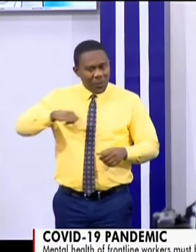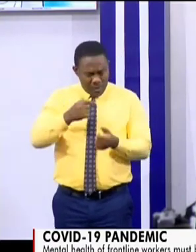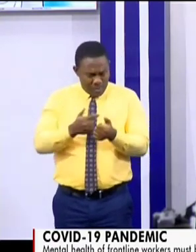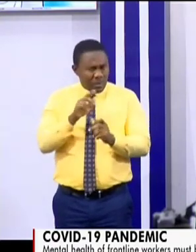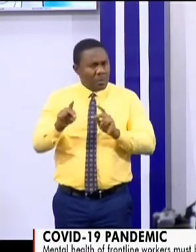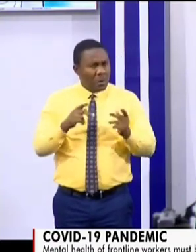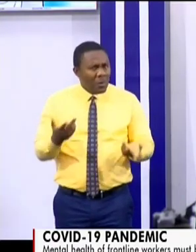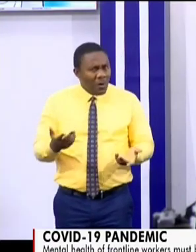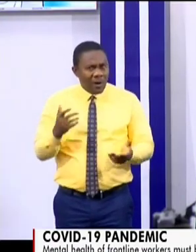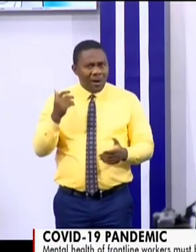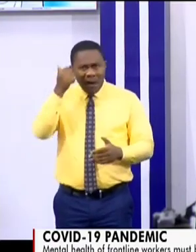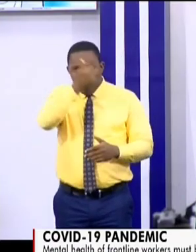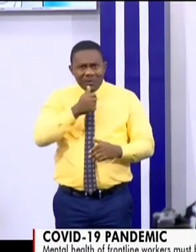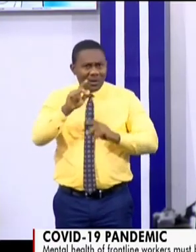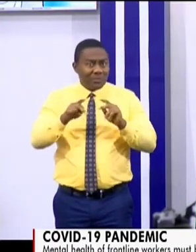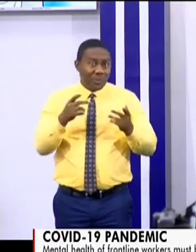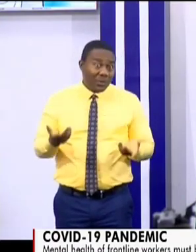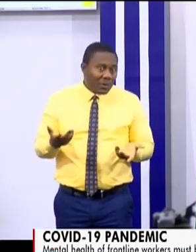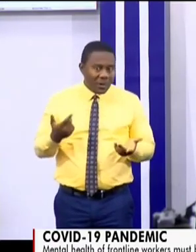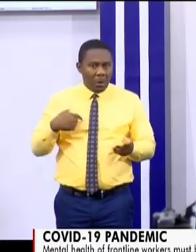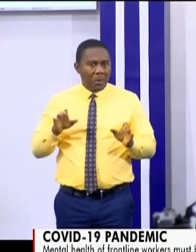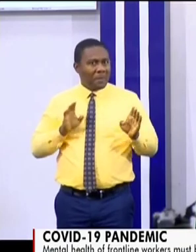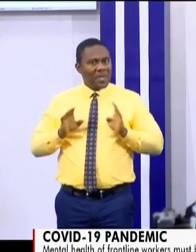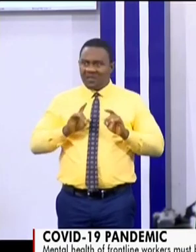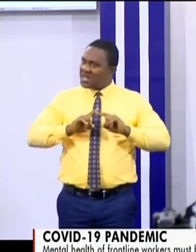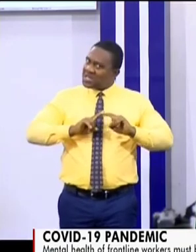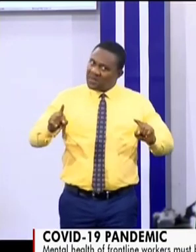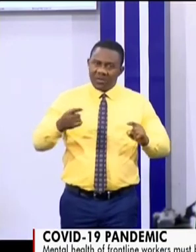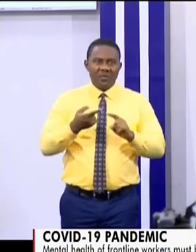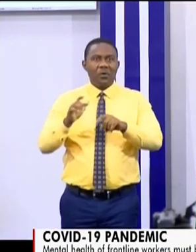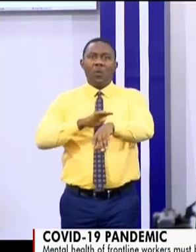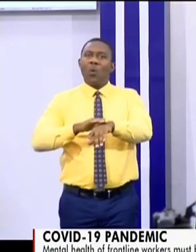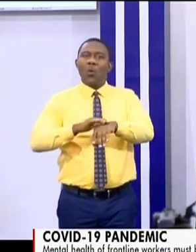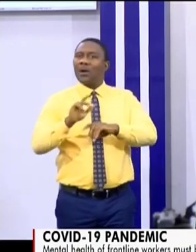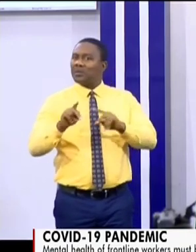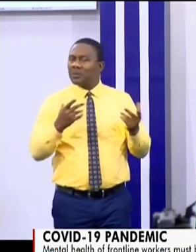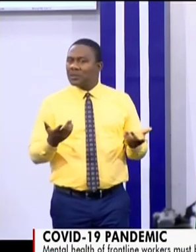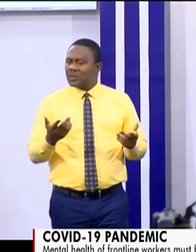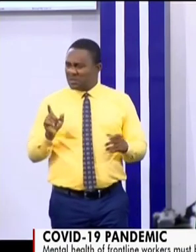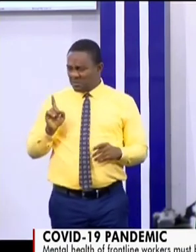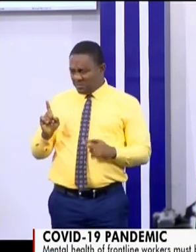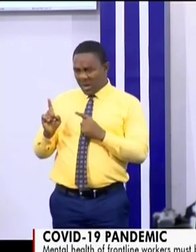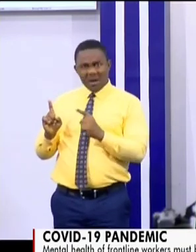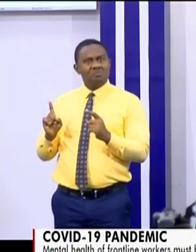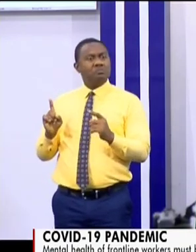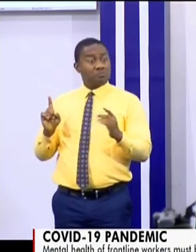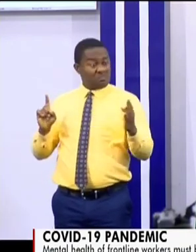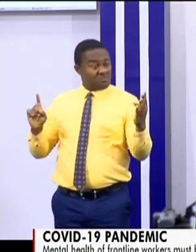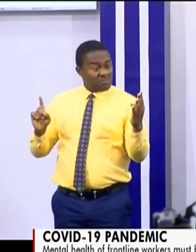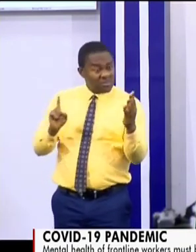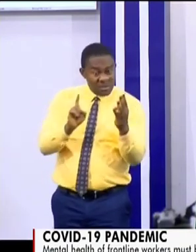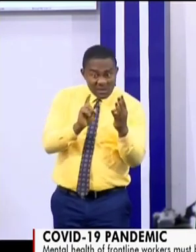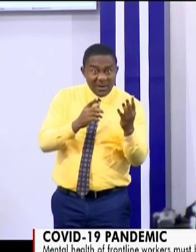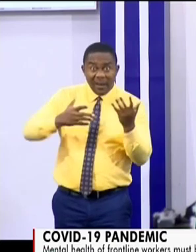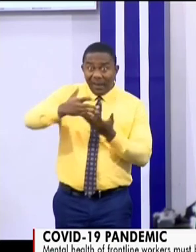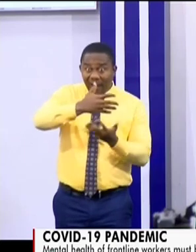ways of behaving. The social psychologists will be interested in looking at how one person interacts with the other. And now there is a